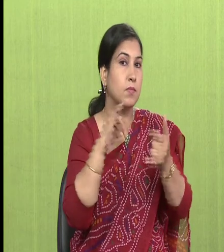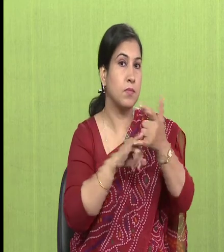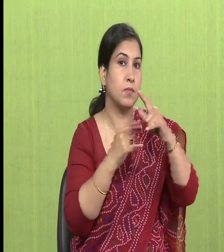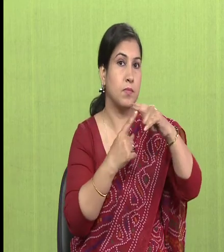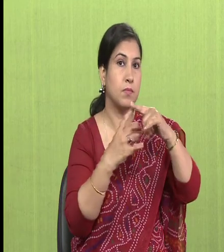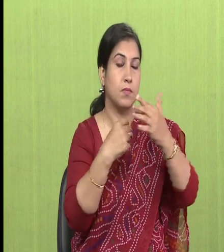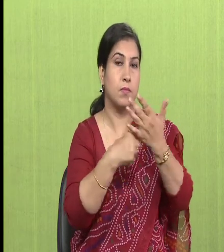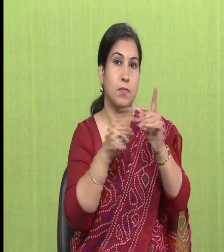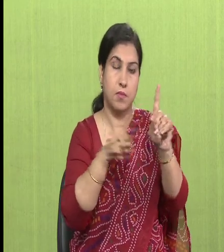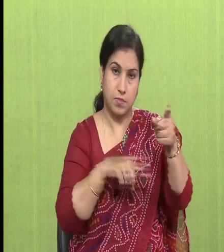and archaeology,